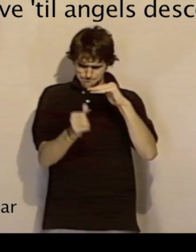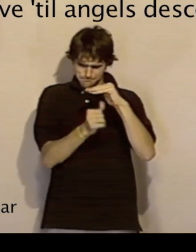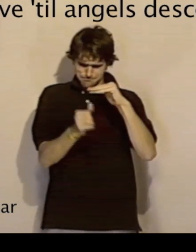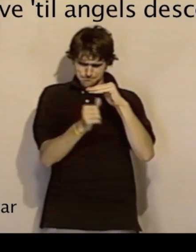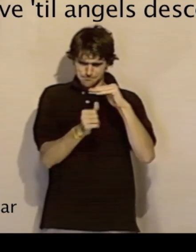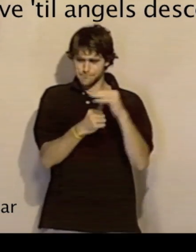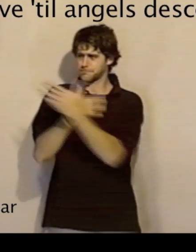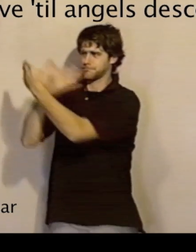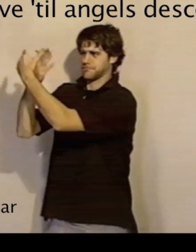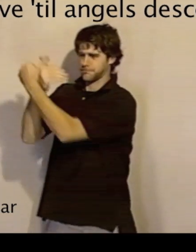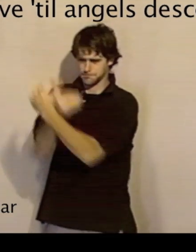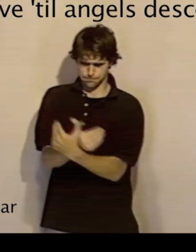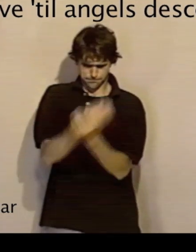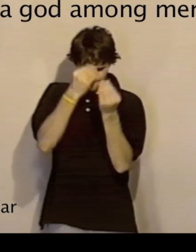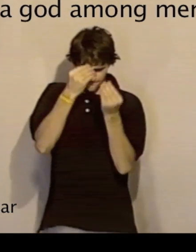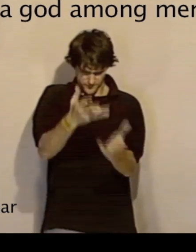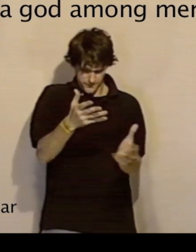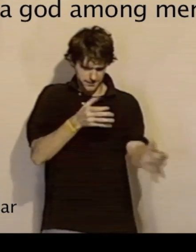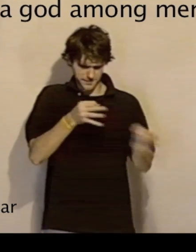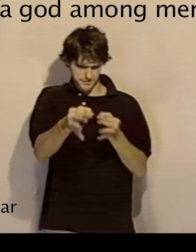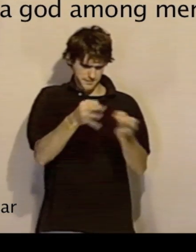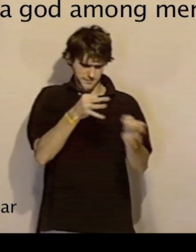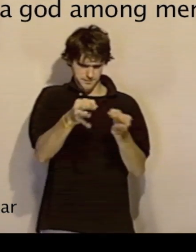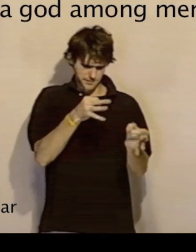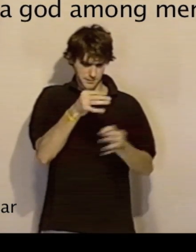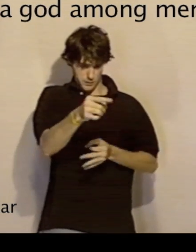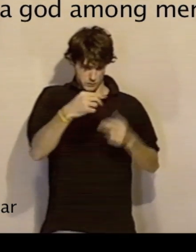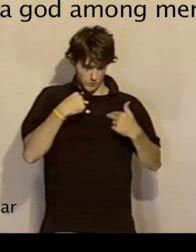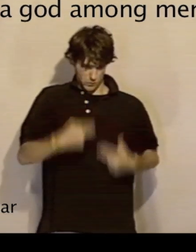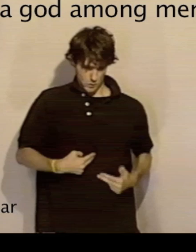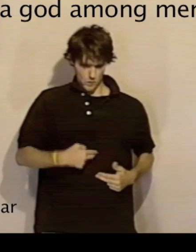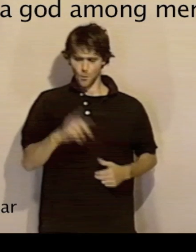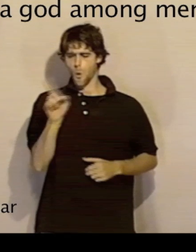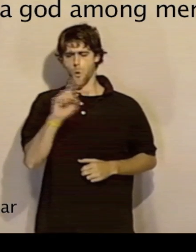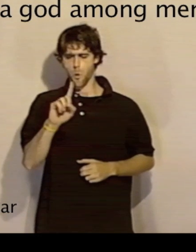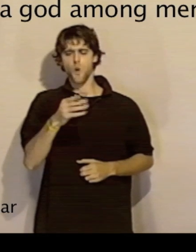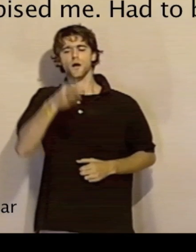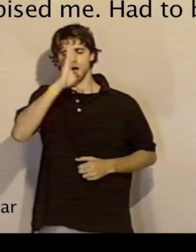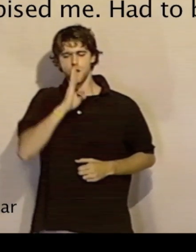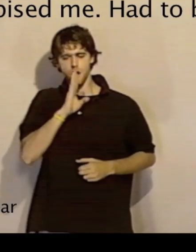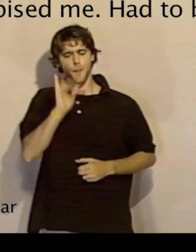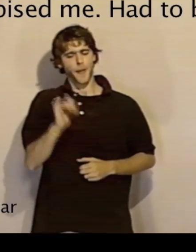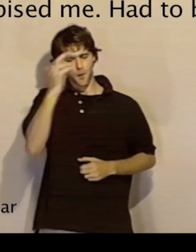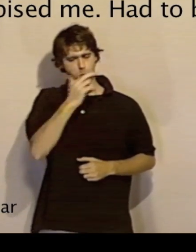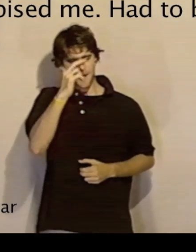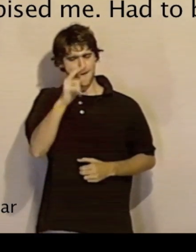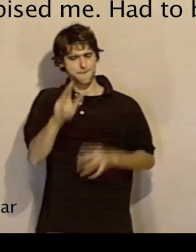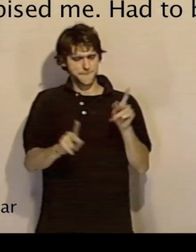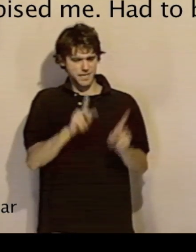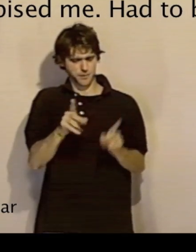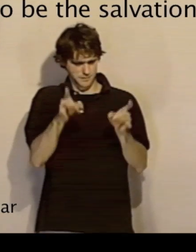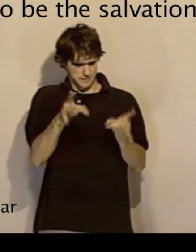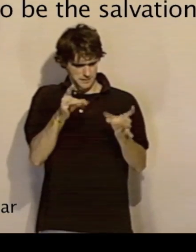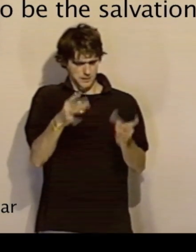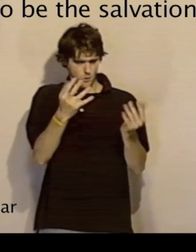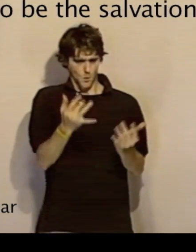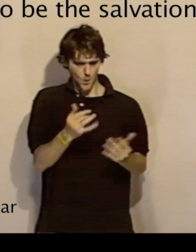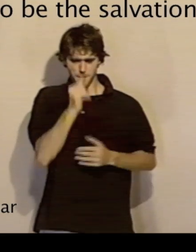in the cave till angels descend. Sending encouraging messages from a god among men. That's what a populist despise, man of dark skies. Broken rise,